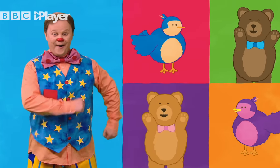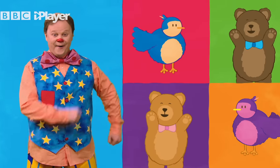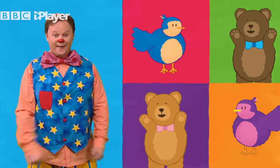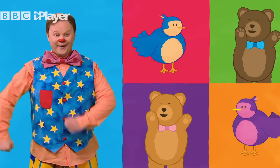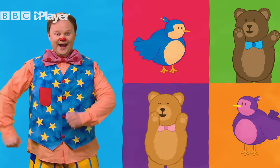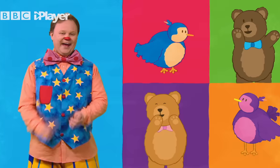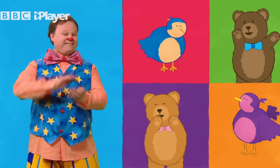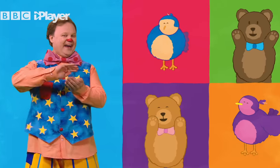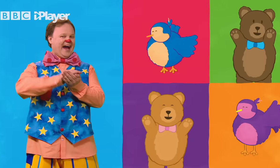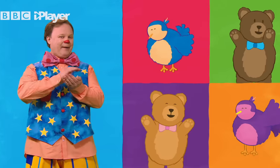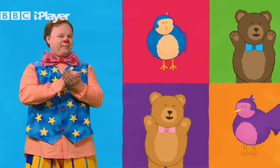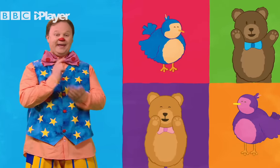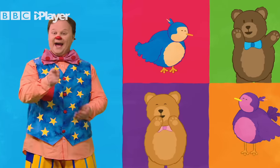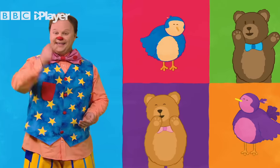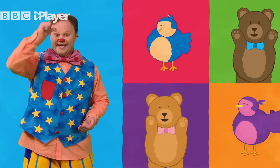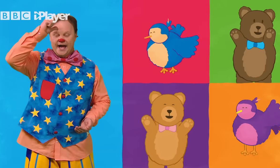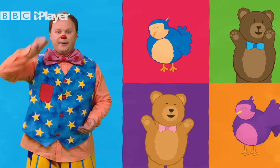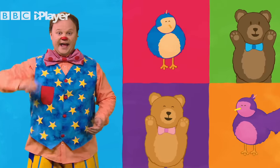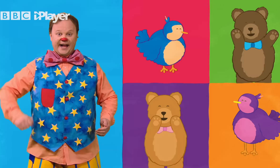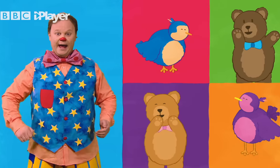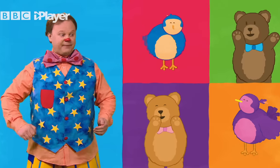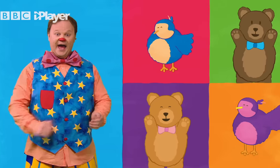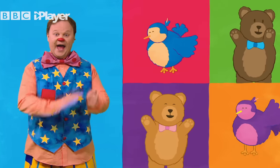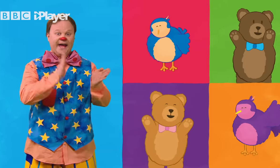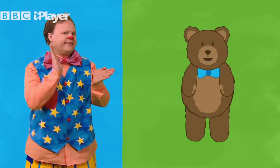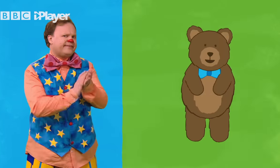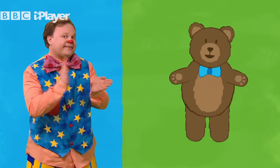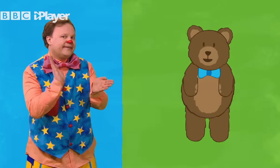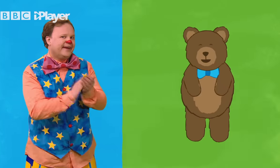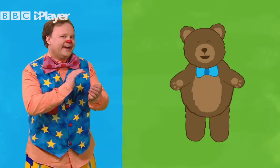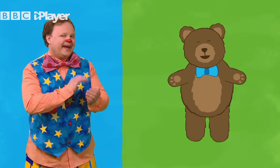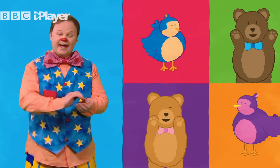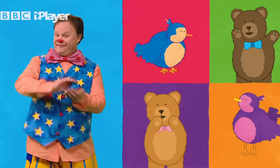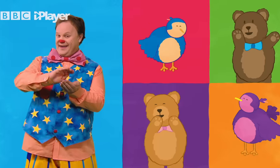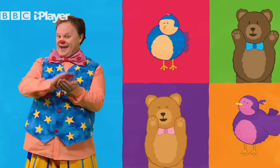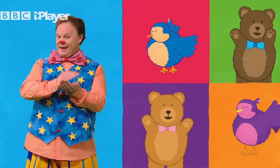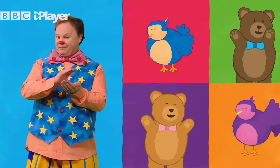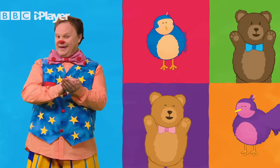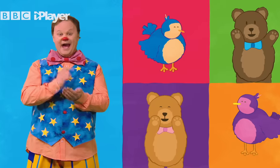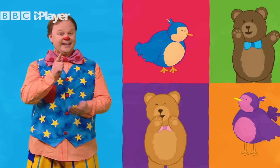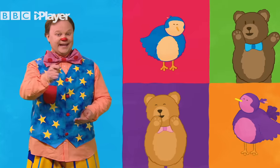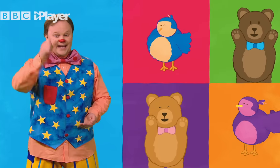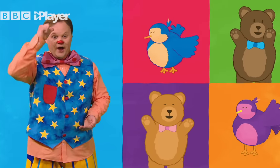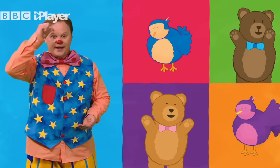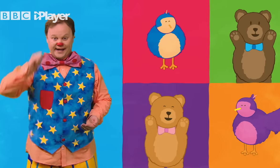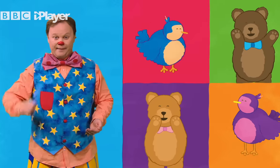Woohoo! If you're happy and you know it, clap your hands. If you're happy and you know it, clap